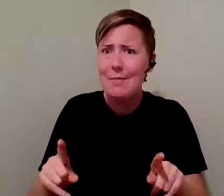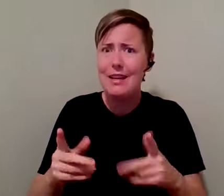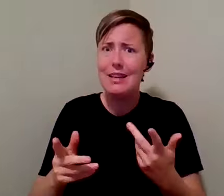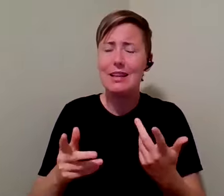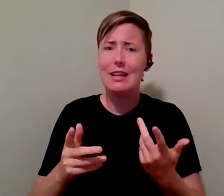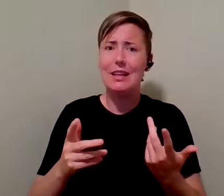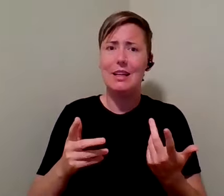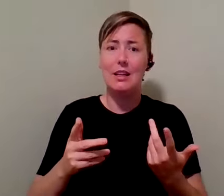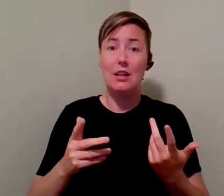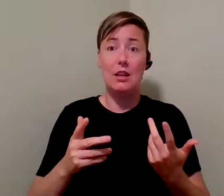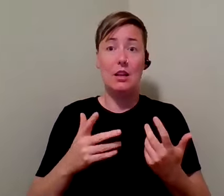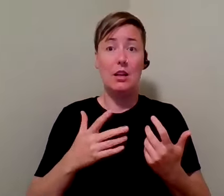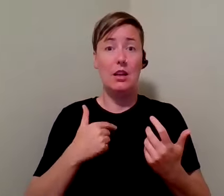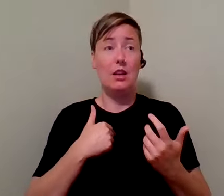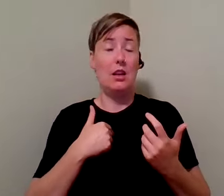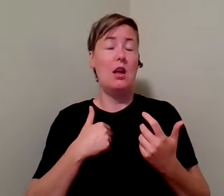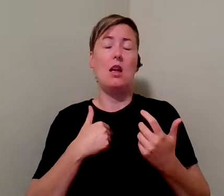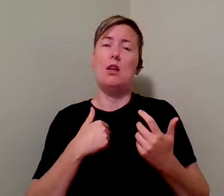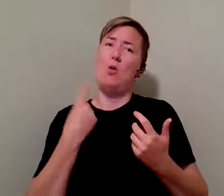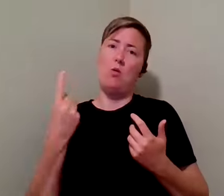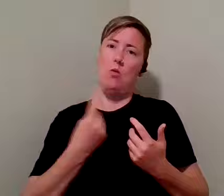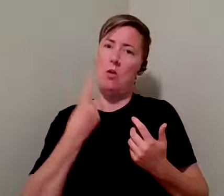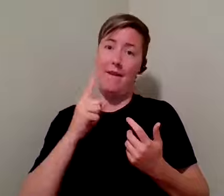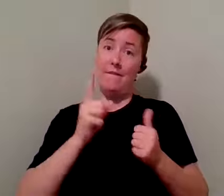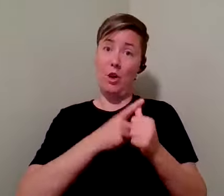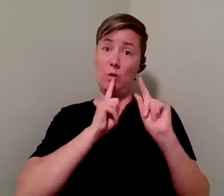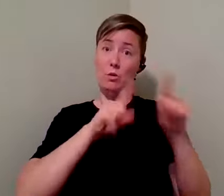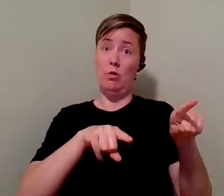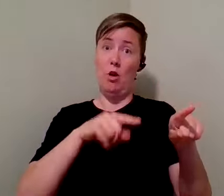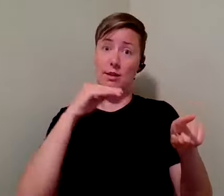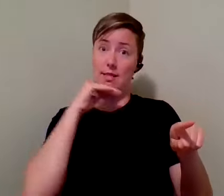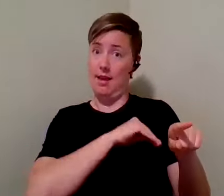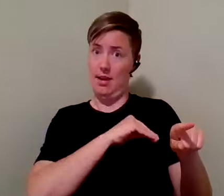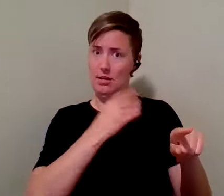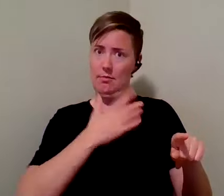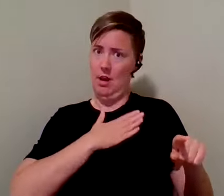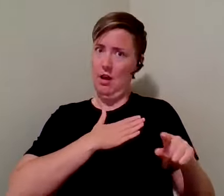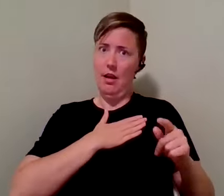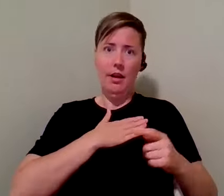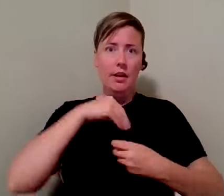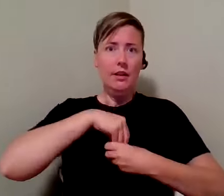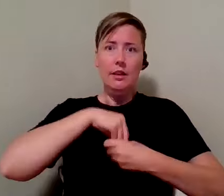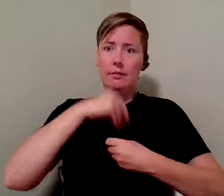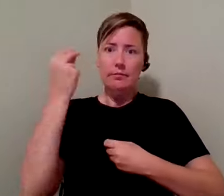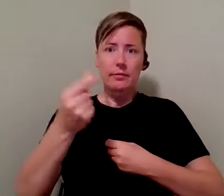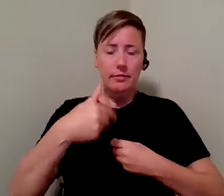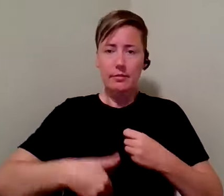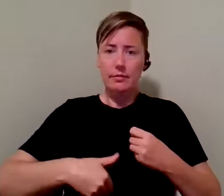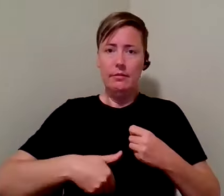but my MO is to lie first, watch their faces very closely. And if the lie sticks, I'm going with that.